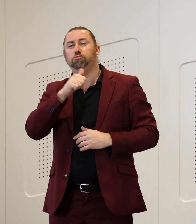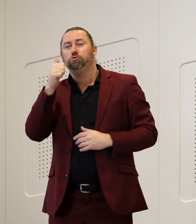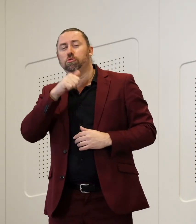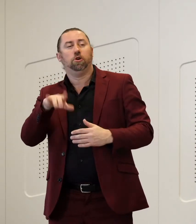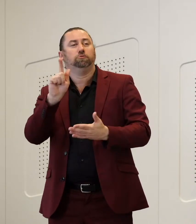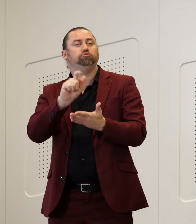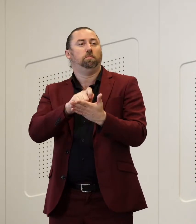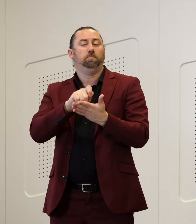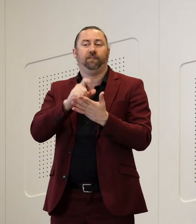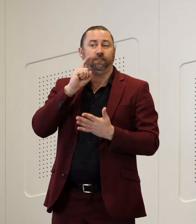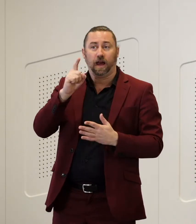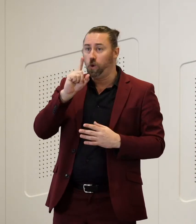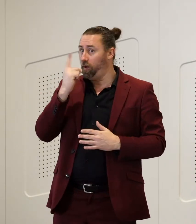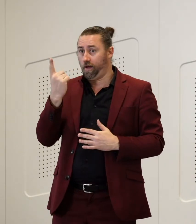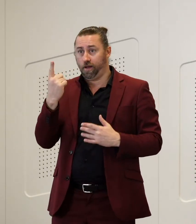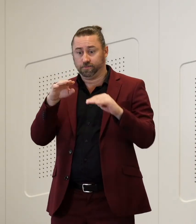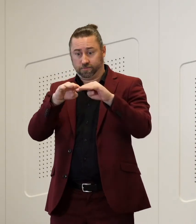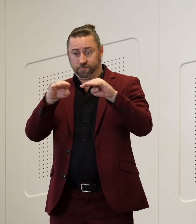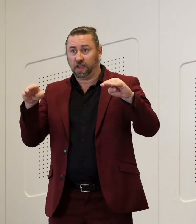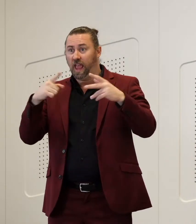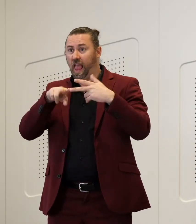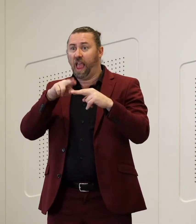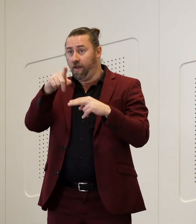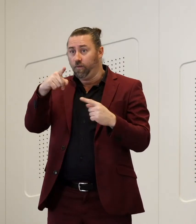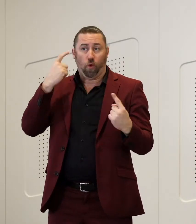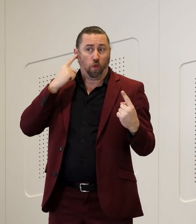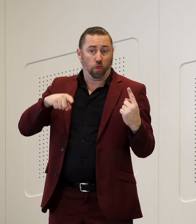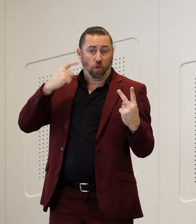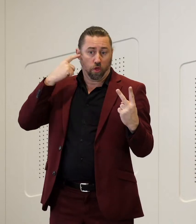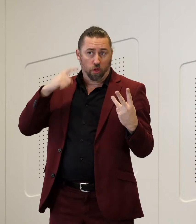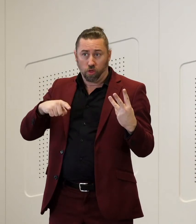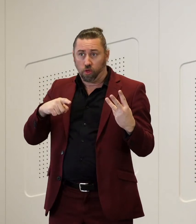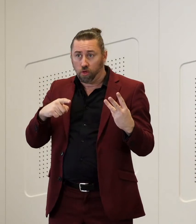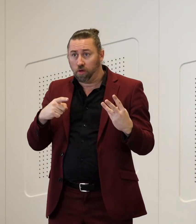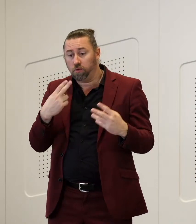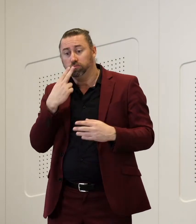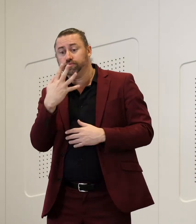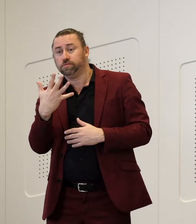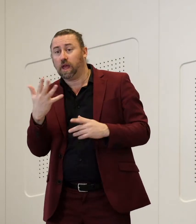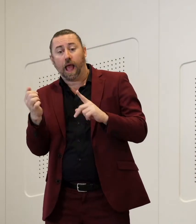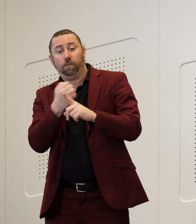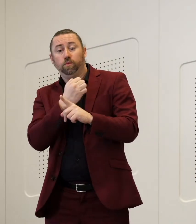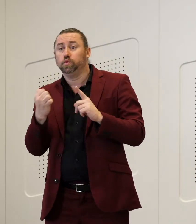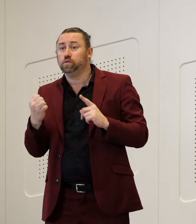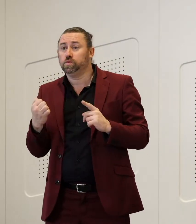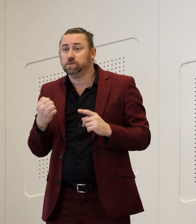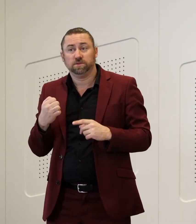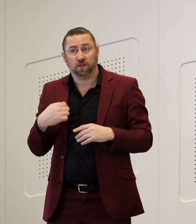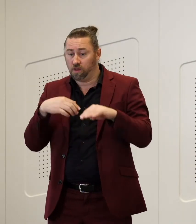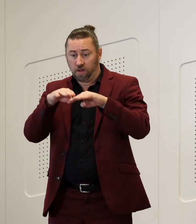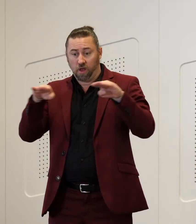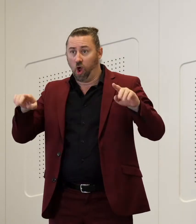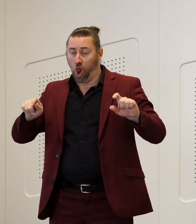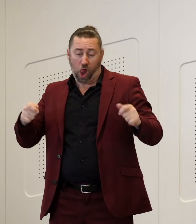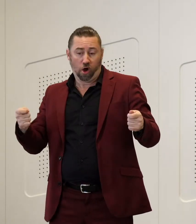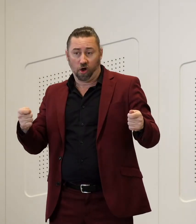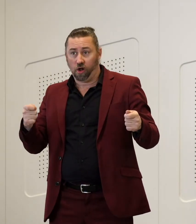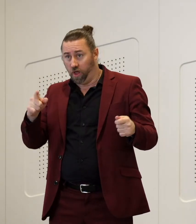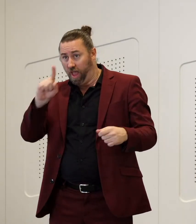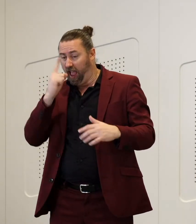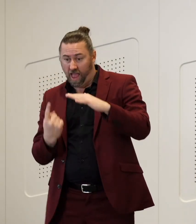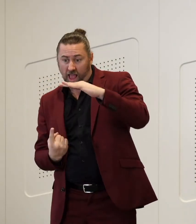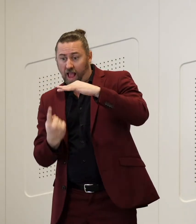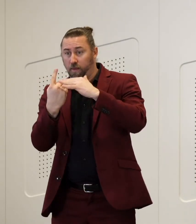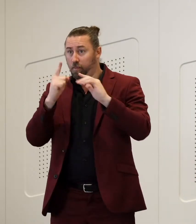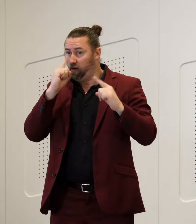outlined. What's at stake is the border zone itself. If we can't keep the border zone safe, then we won't be able to keep those arrangements in place and people won't be